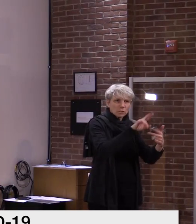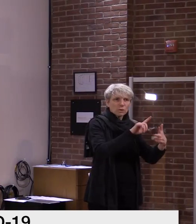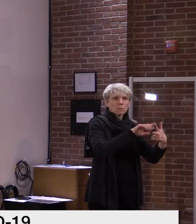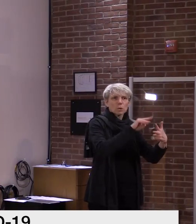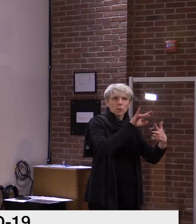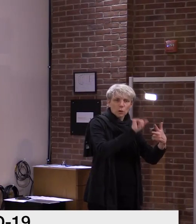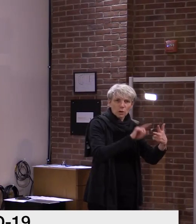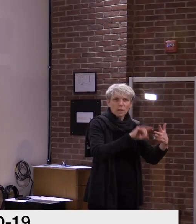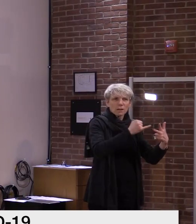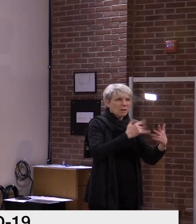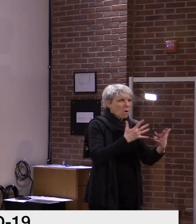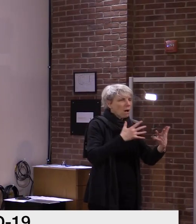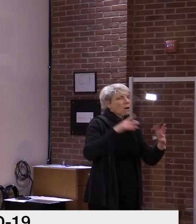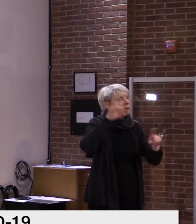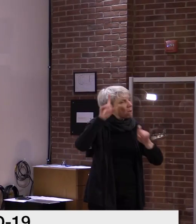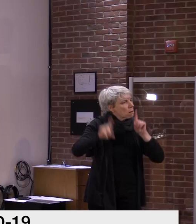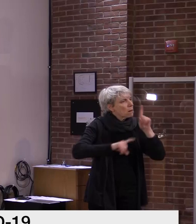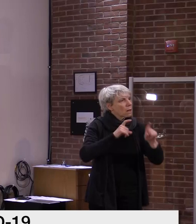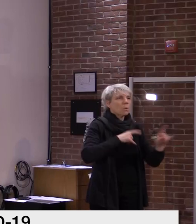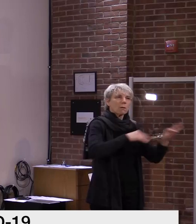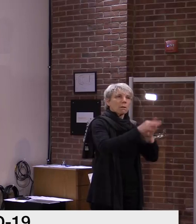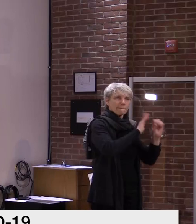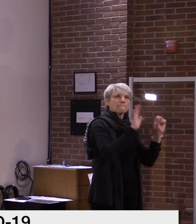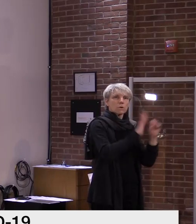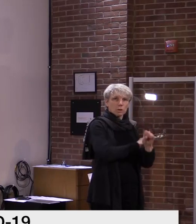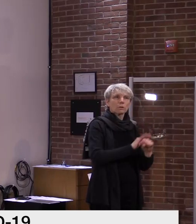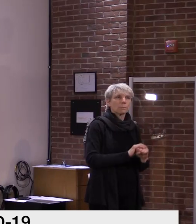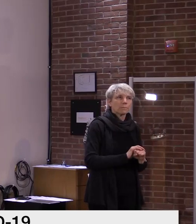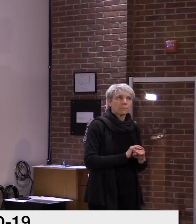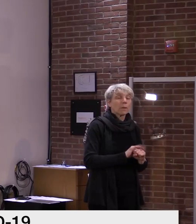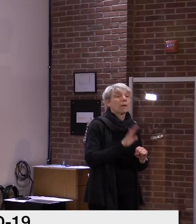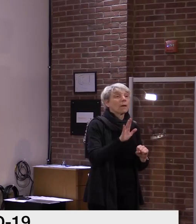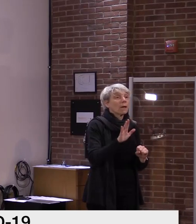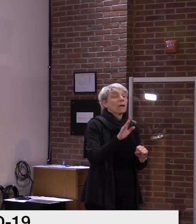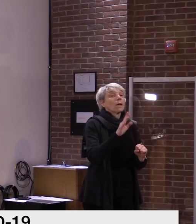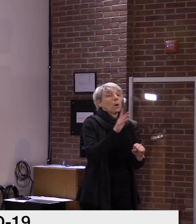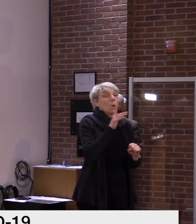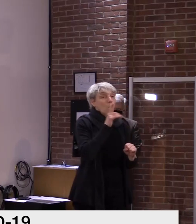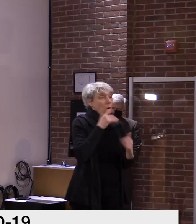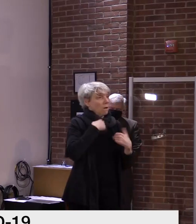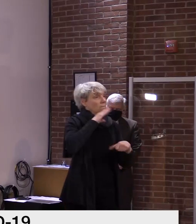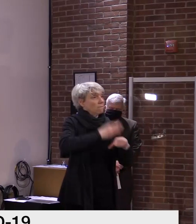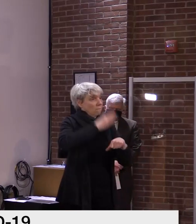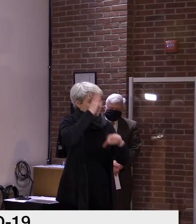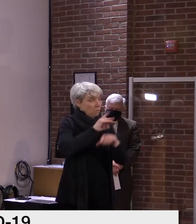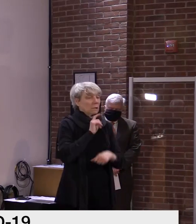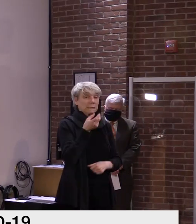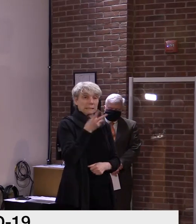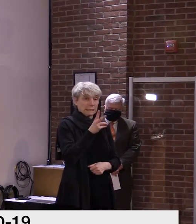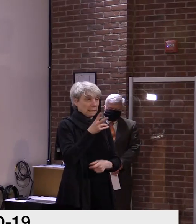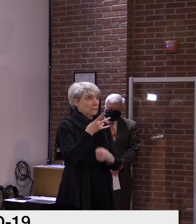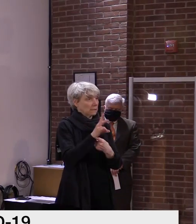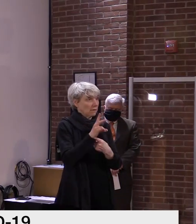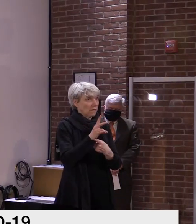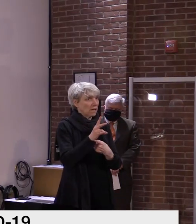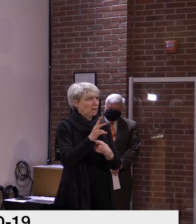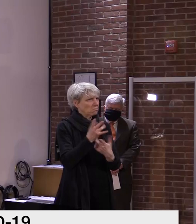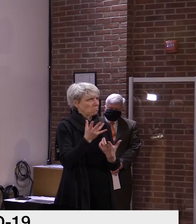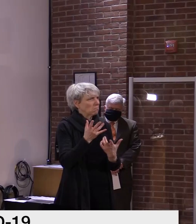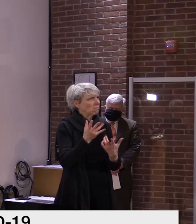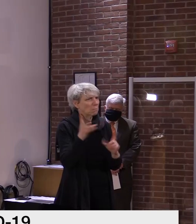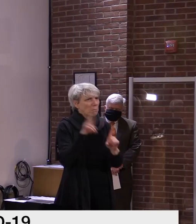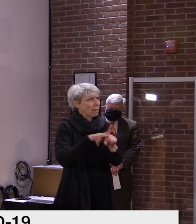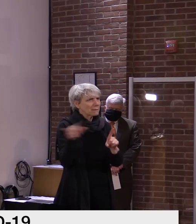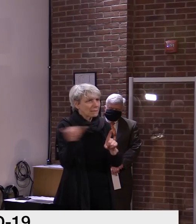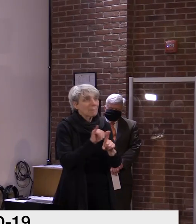16 and 17-year-olds who are already eligible for the vaccine, as well as for the 12 to